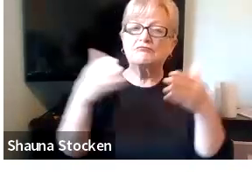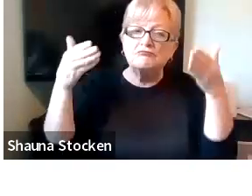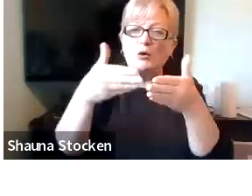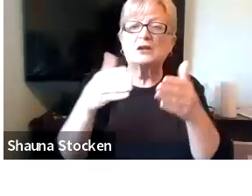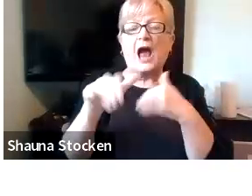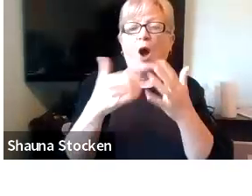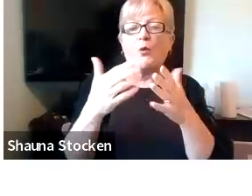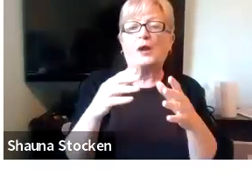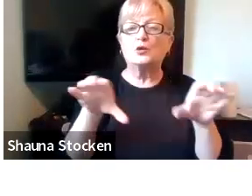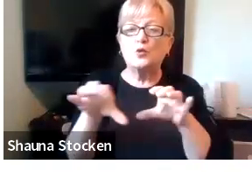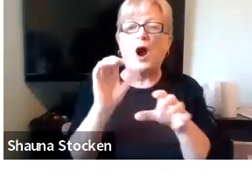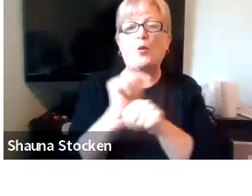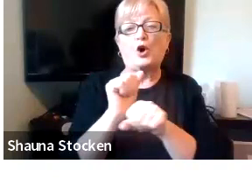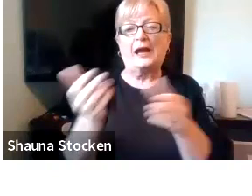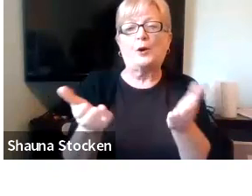Next slide.